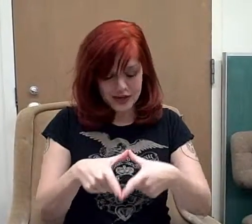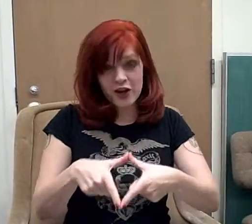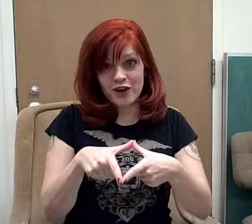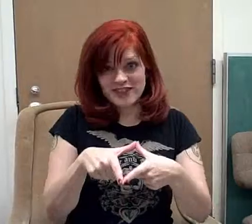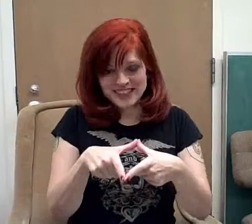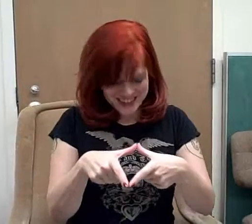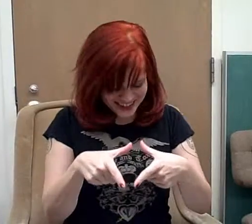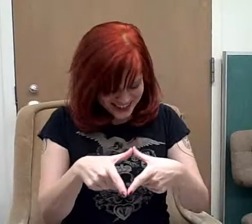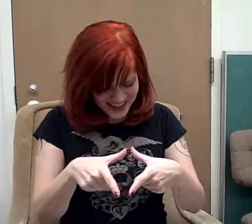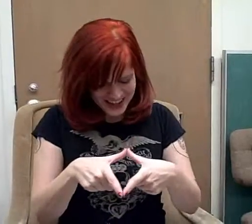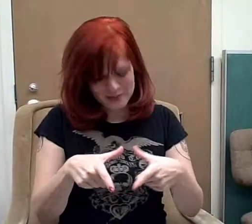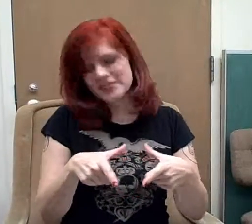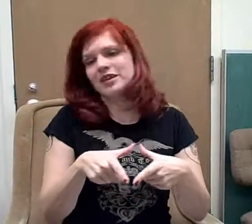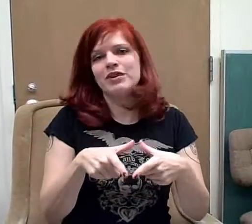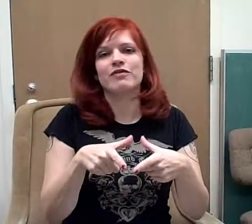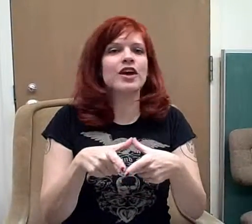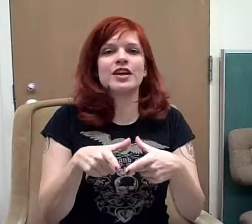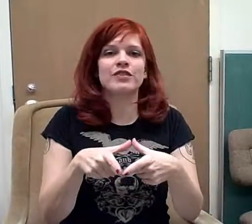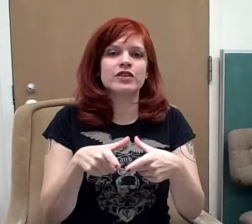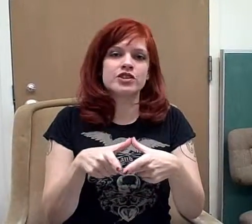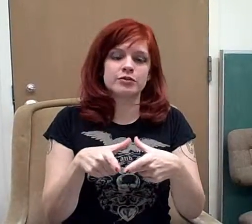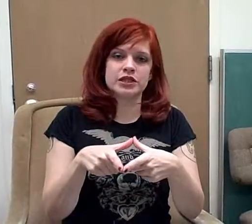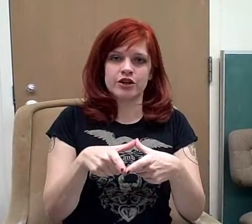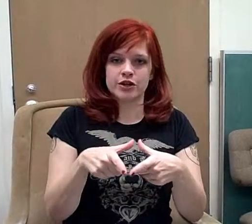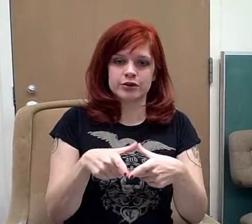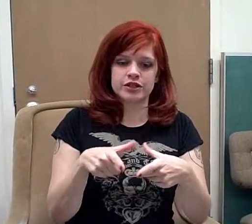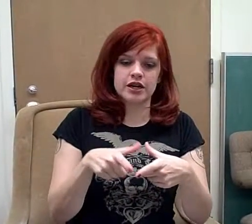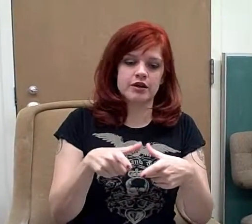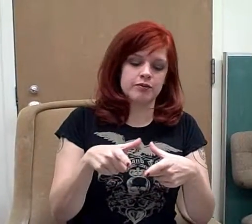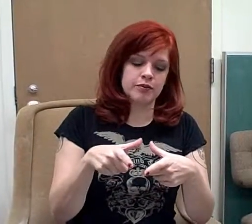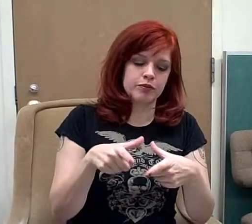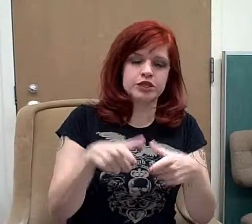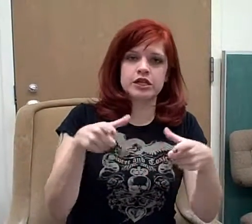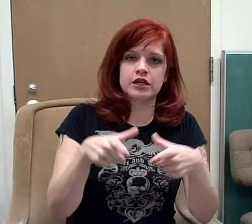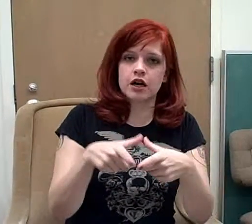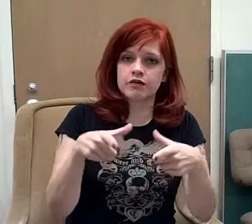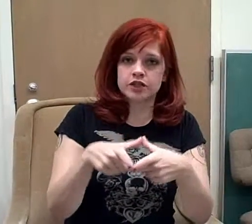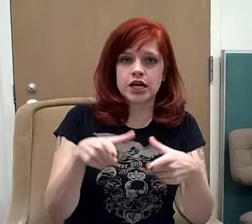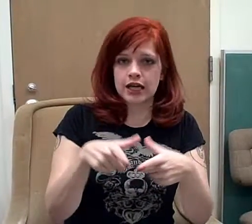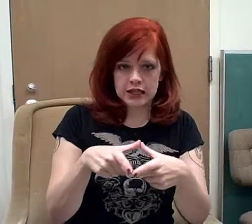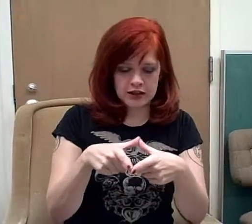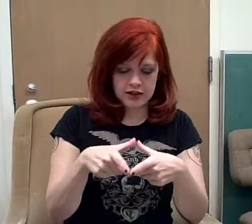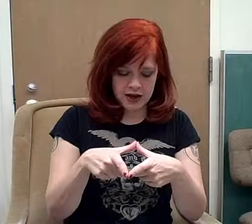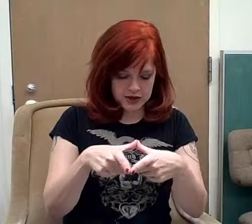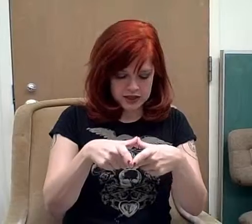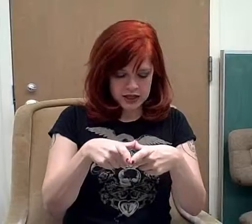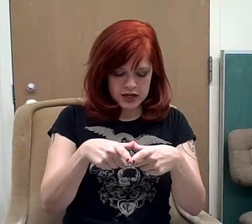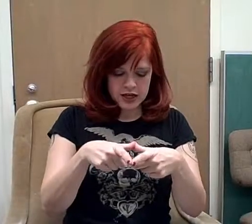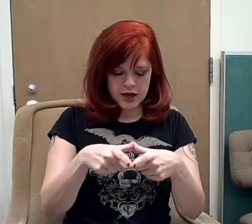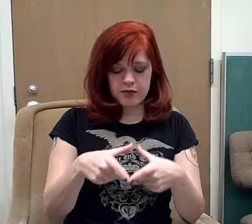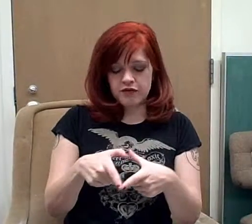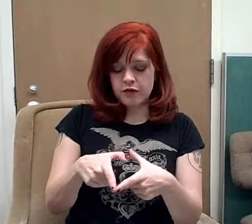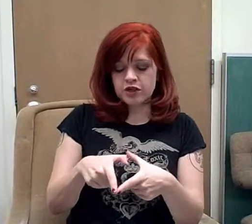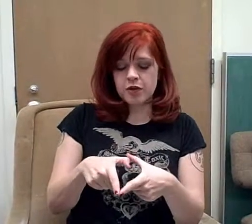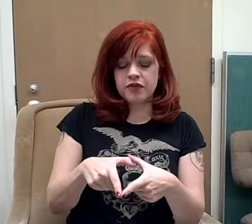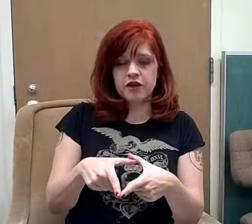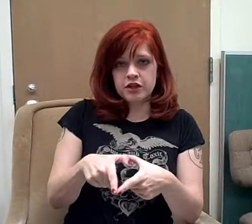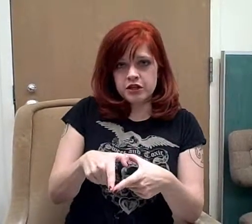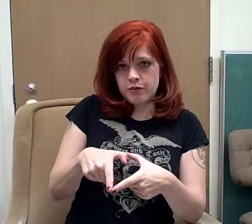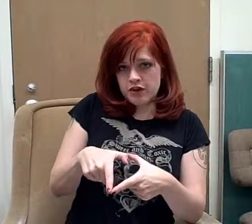an obvious sign. This can be for any of the terms that are used, pussy, cunt, vagina, anything like that. If you want to talk about the clit, you bend your